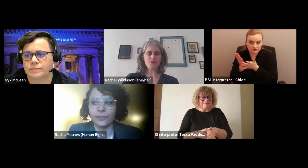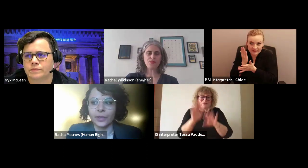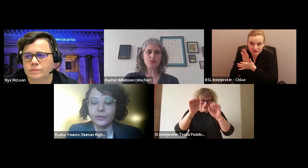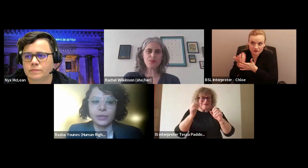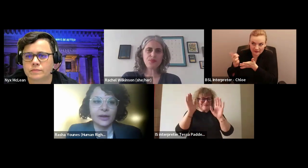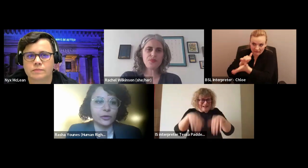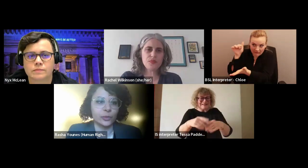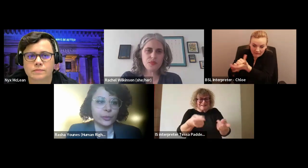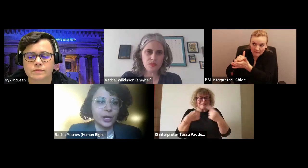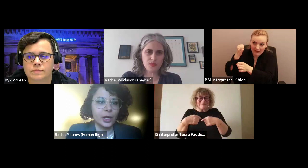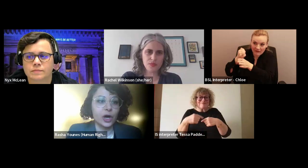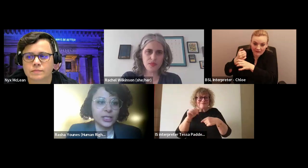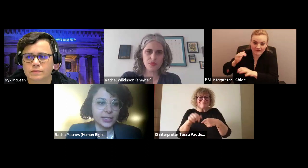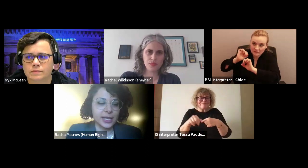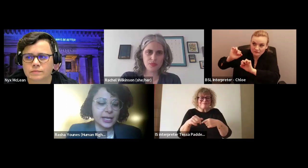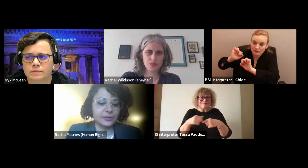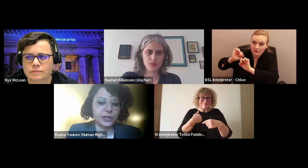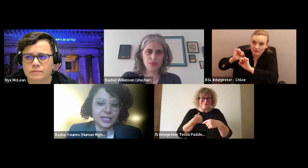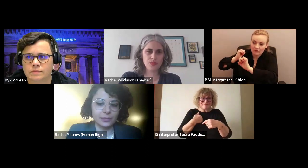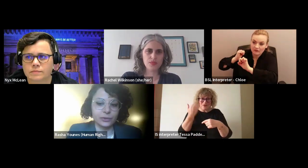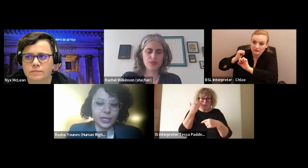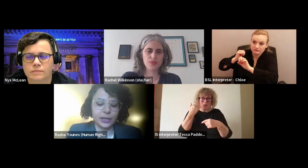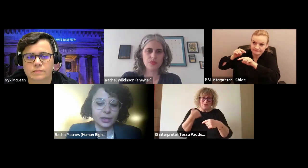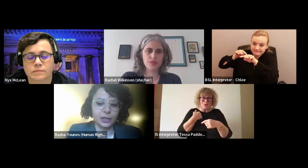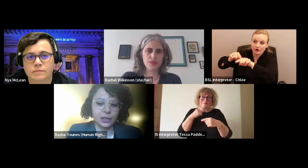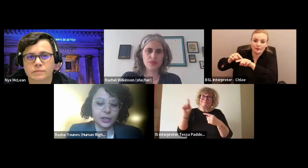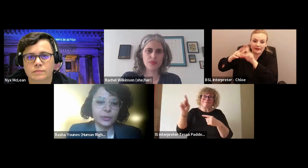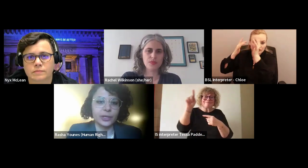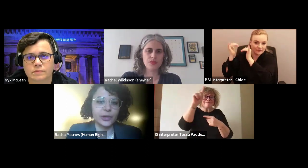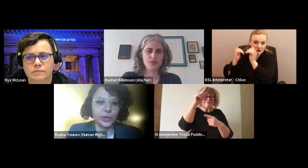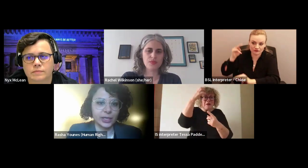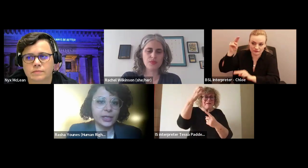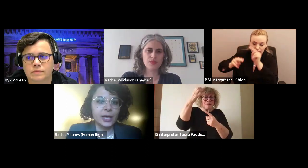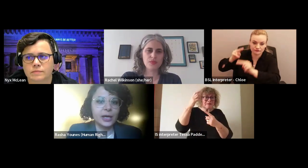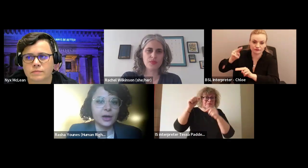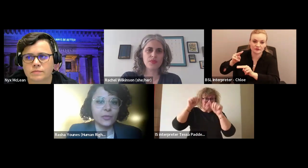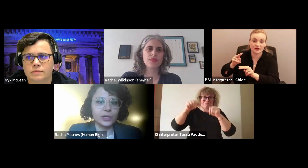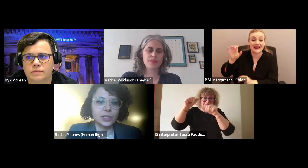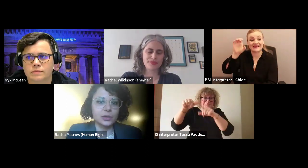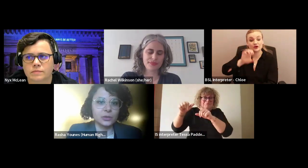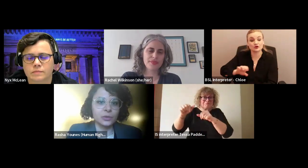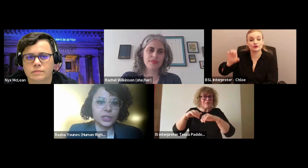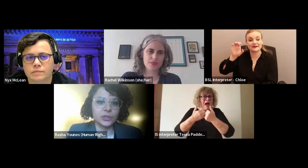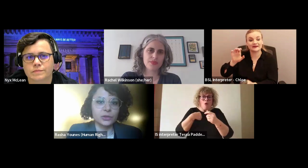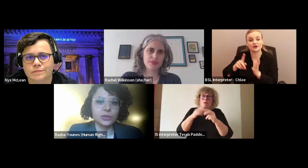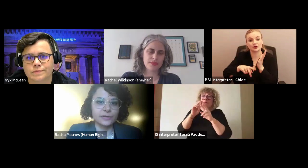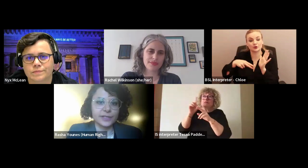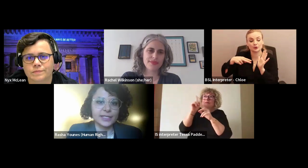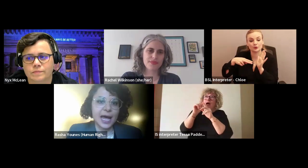of the platform conduct. And for example, in the European Union, there's a new